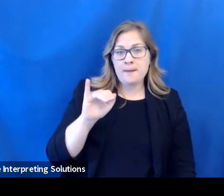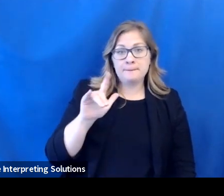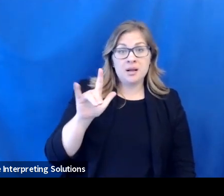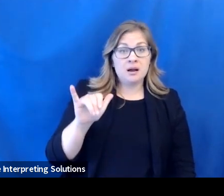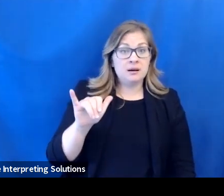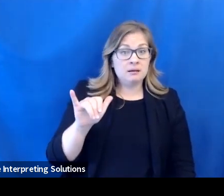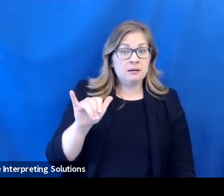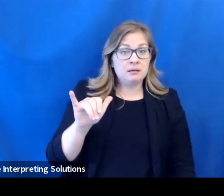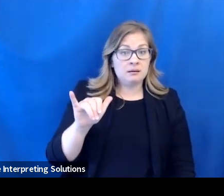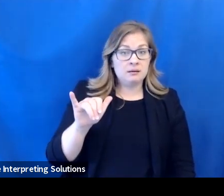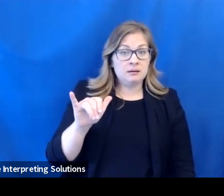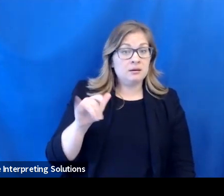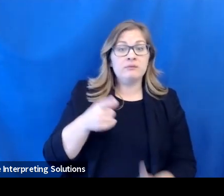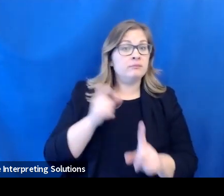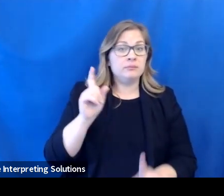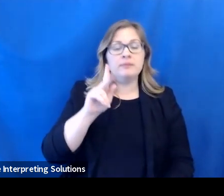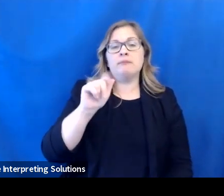Your line is open.